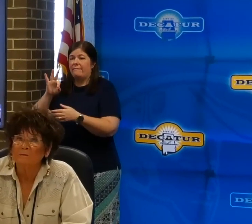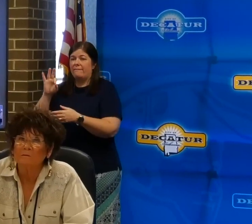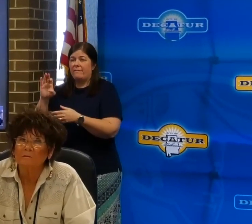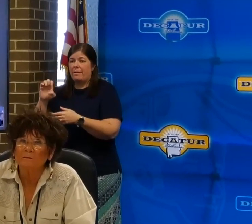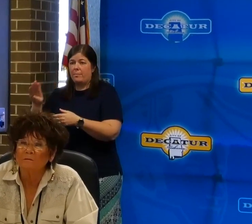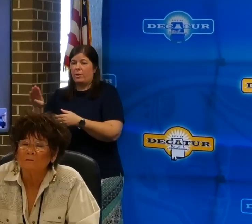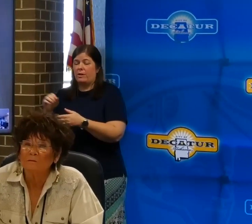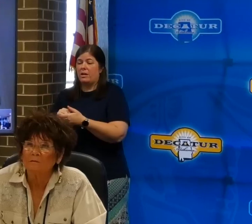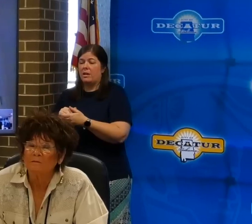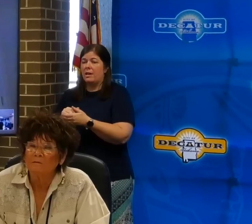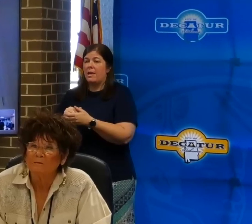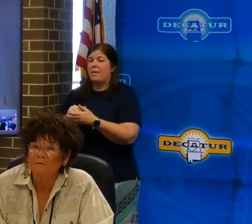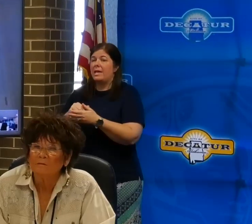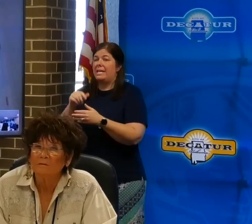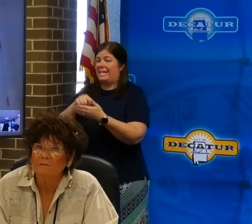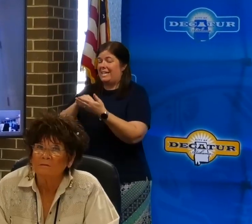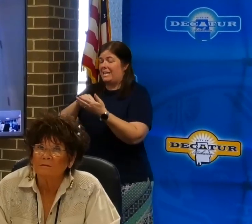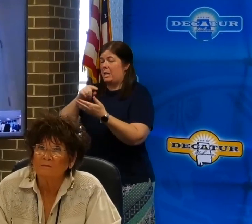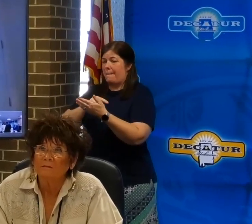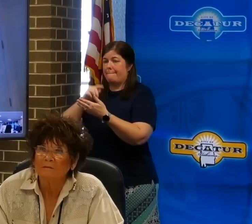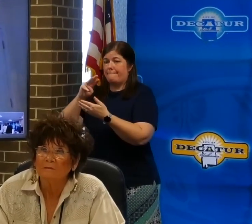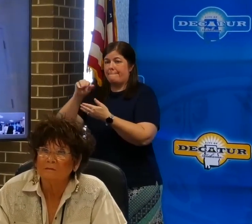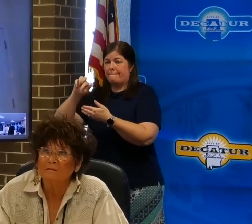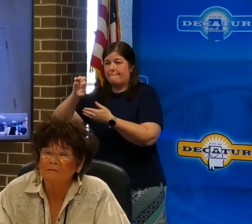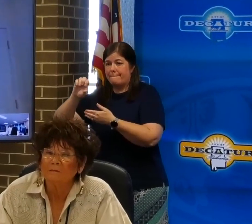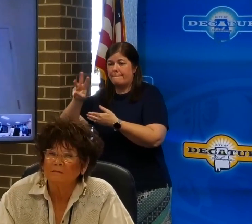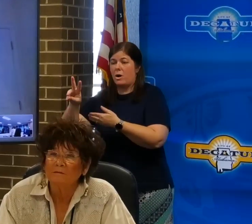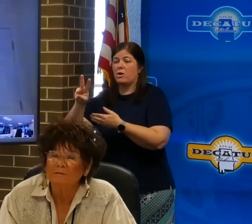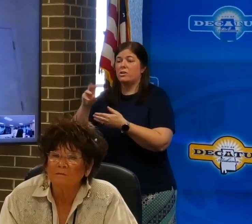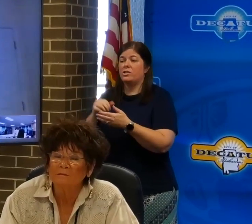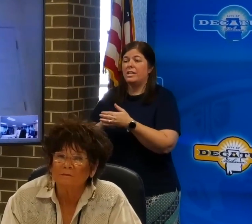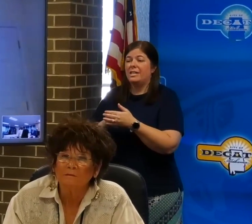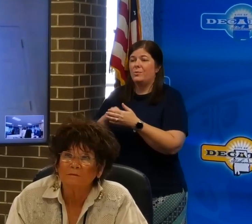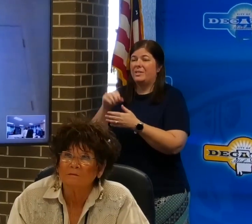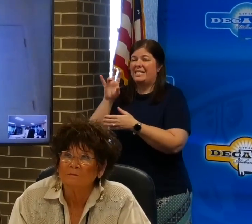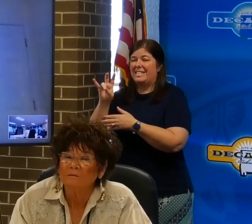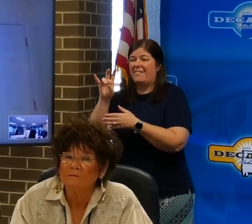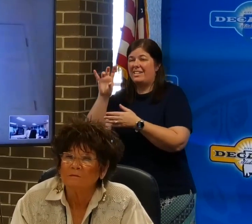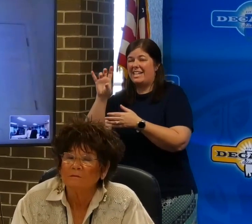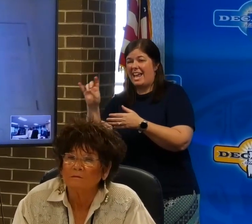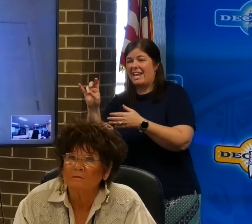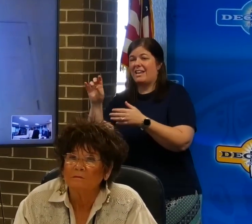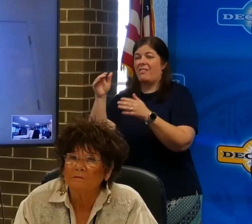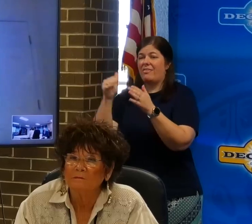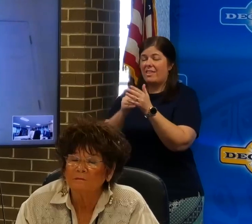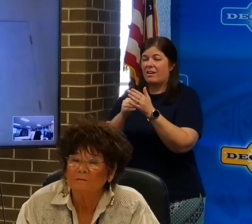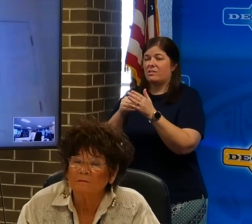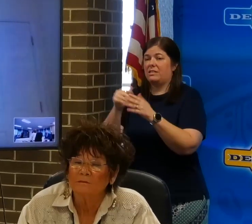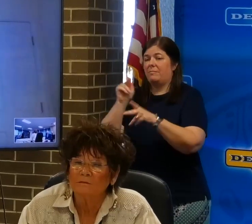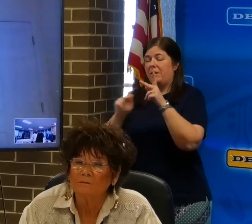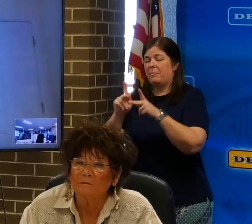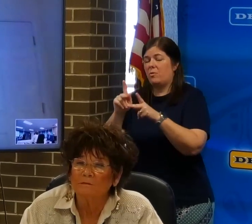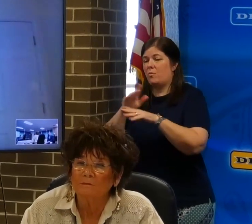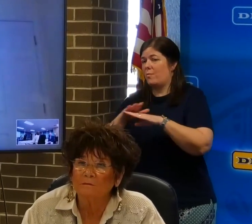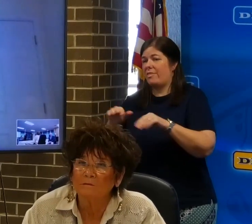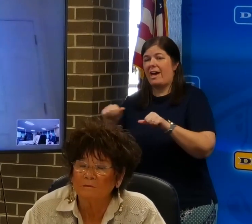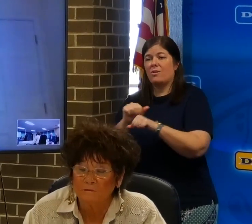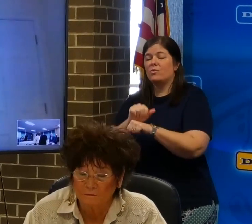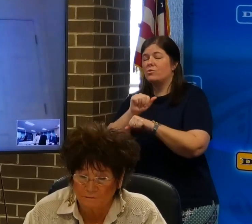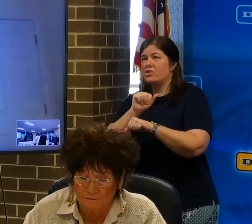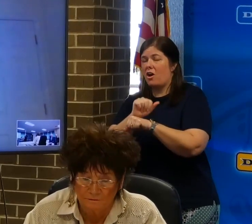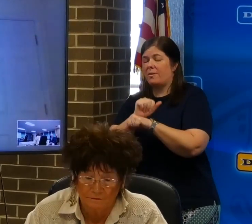The March rate represented 78,000 unemployed persons compared to 59,000 people unemployed in the